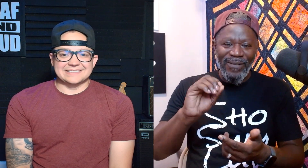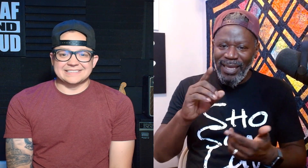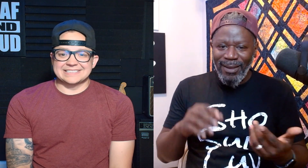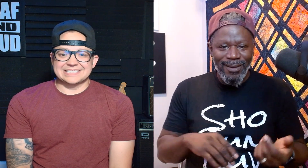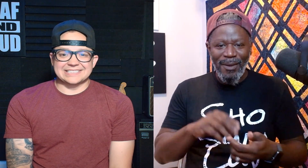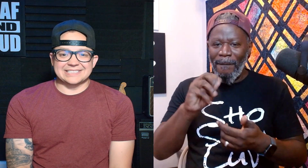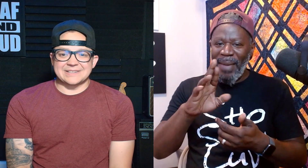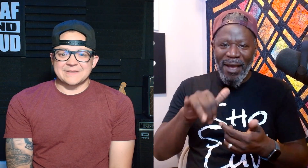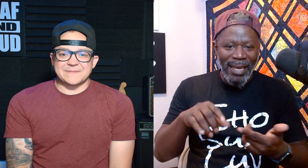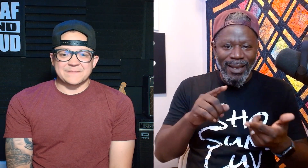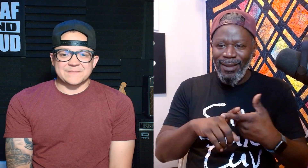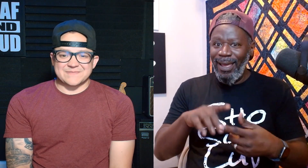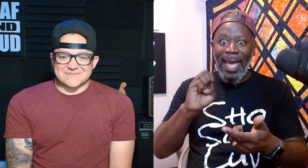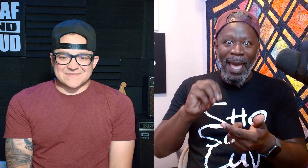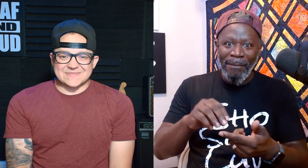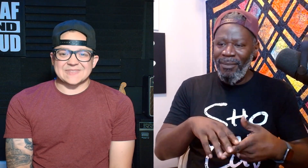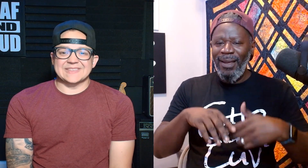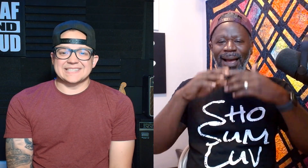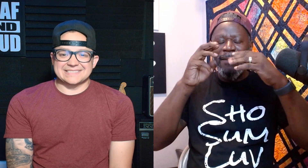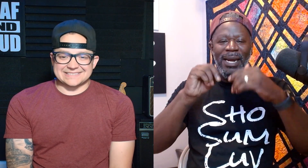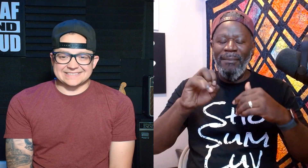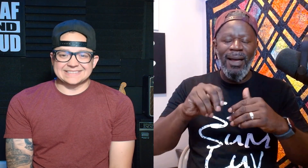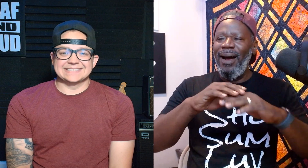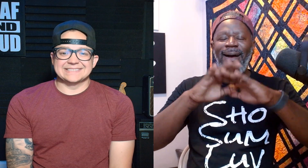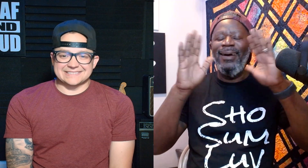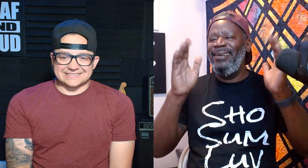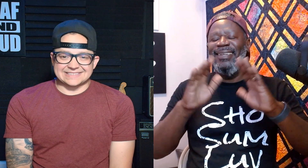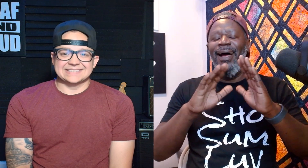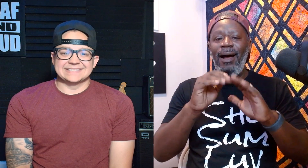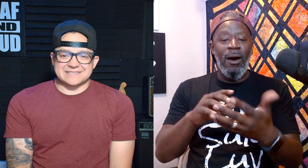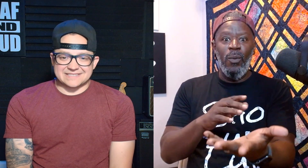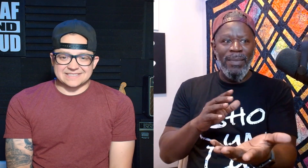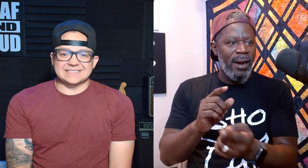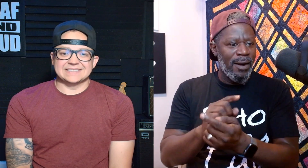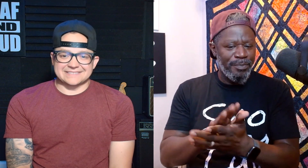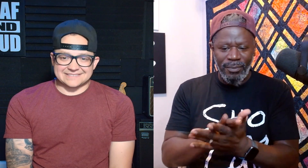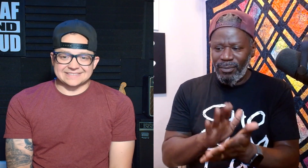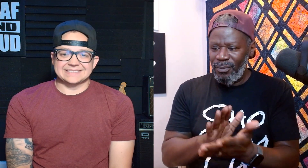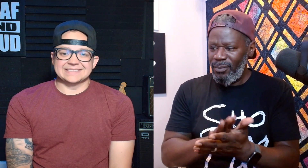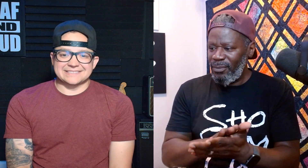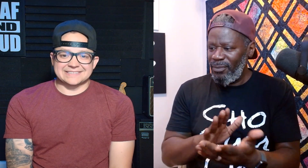met Vippy, Mary, Eminem. We met